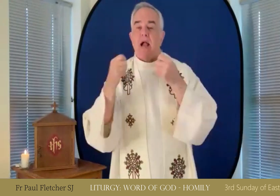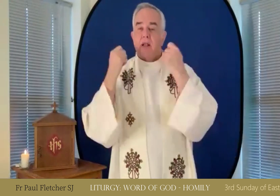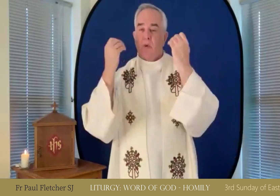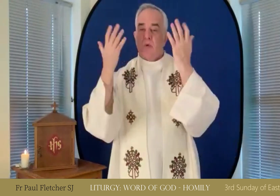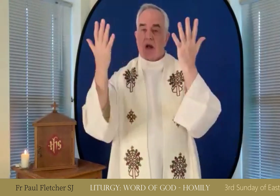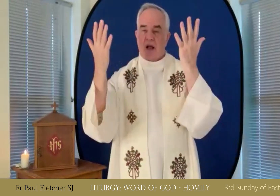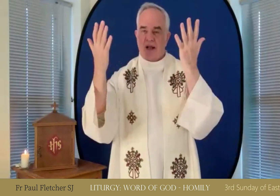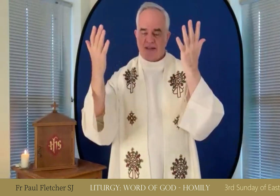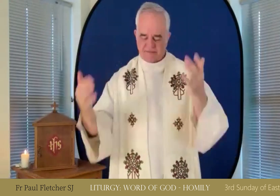Alleluia.